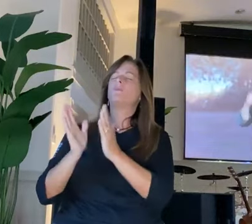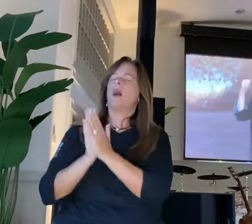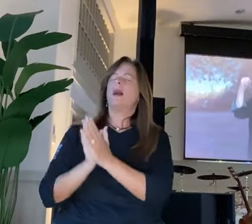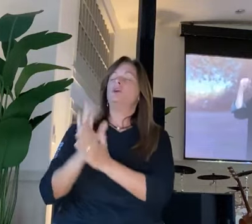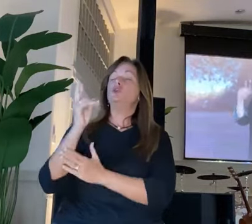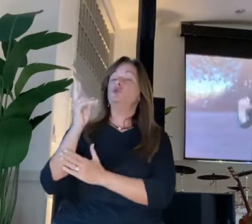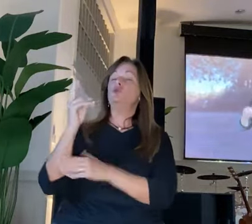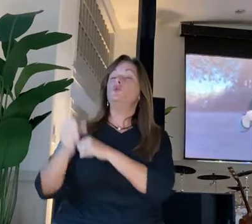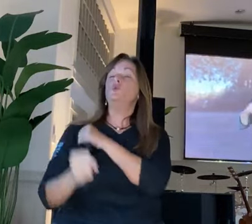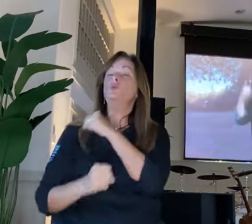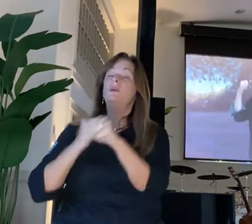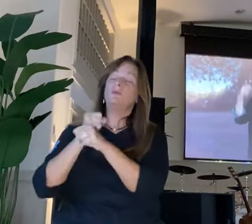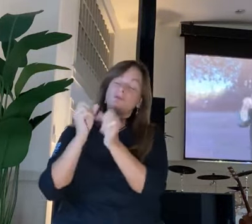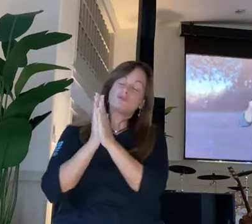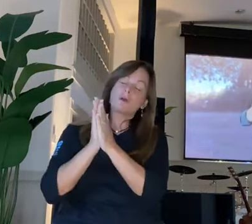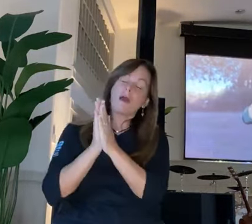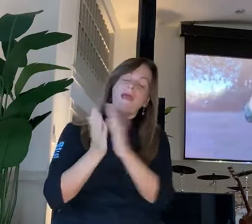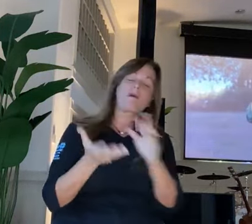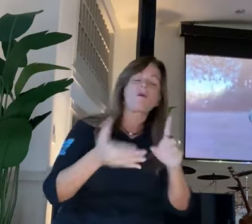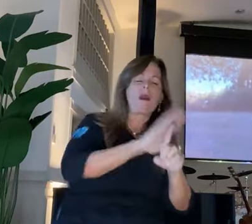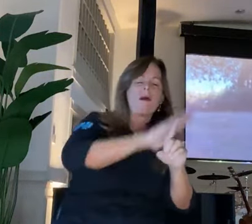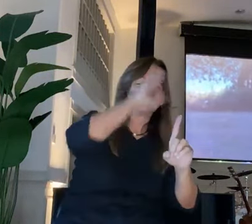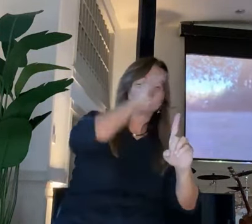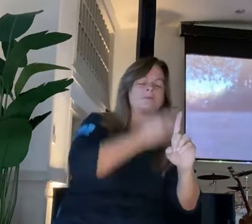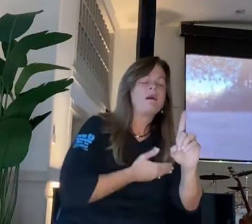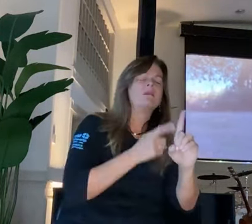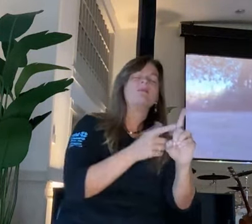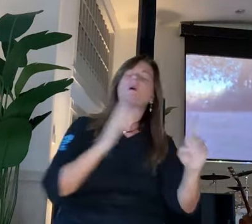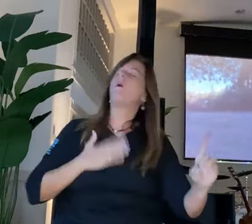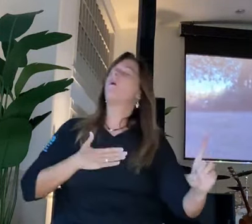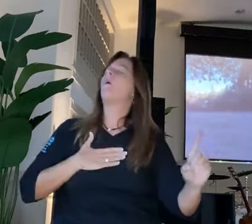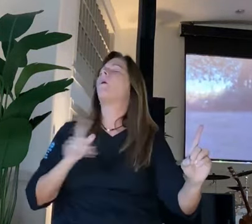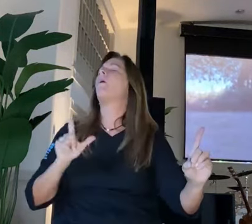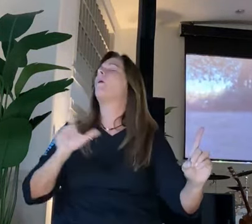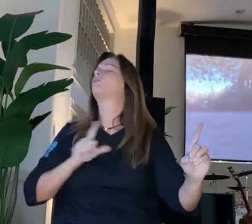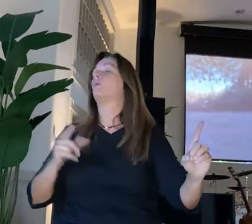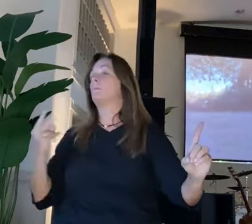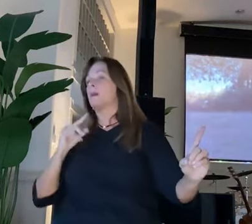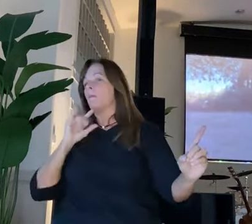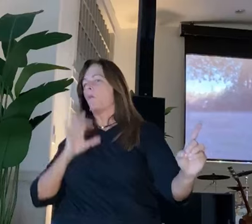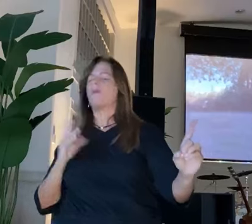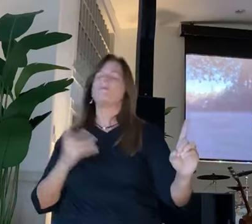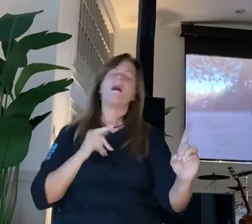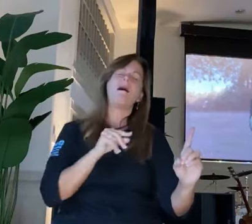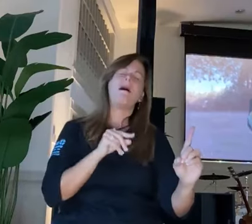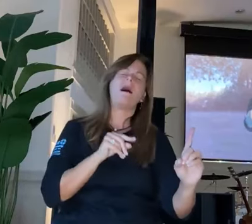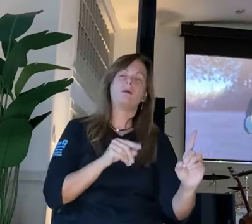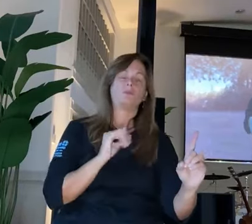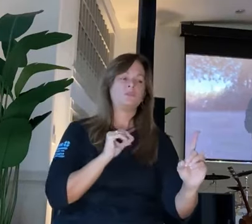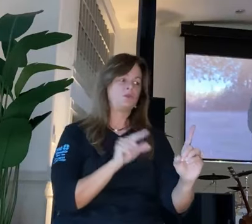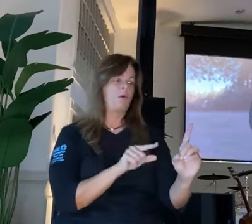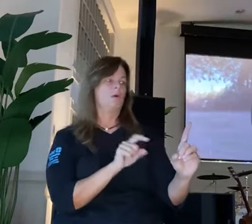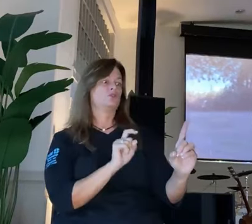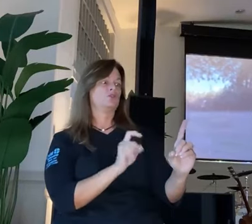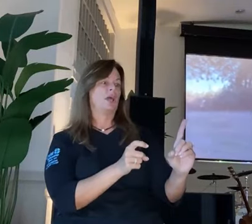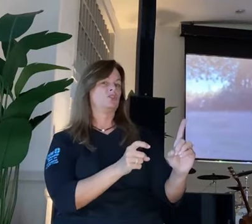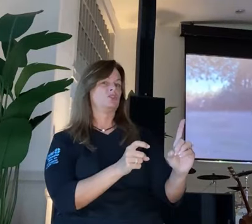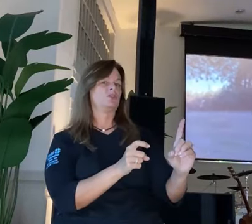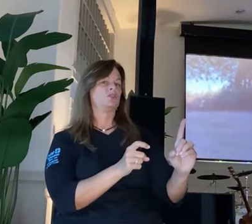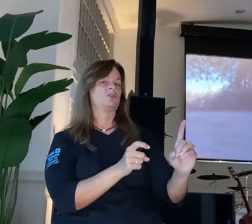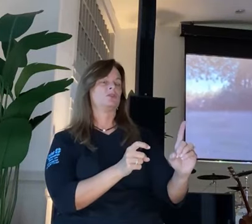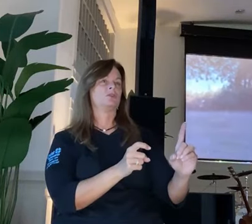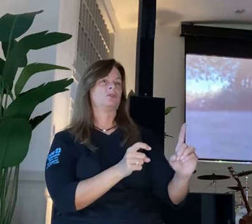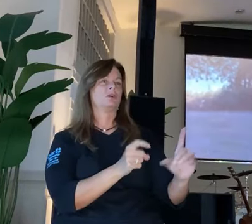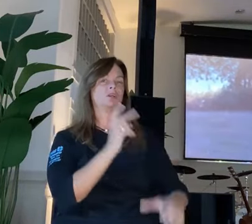that week on that little camp in the middle of nowhere. God began to move the dial a little bit there. And I keep that on my phone